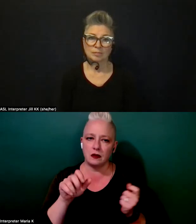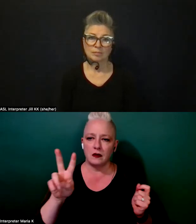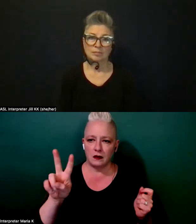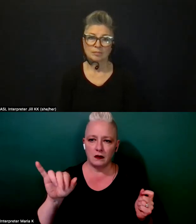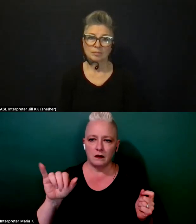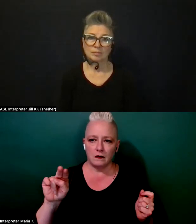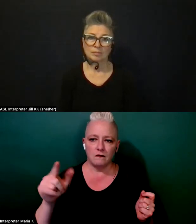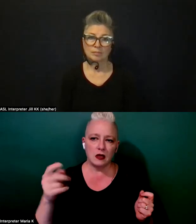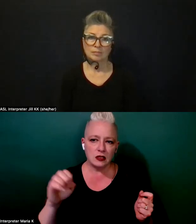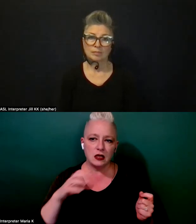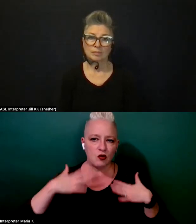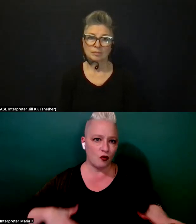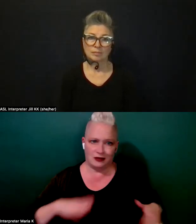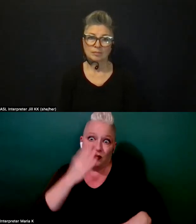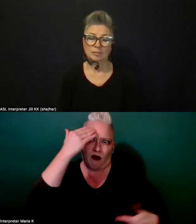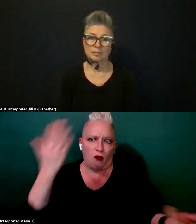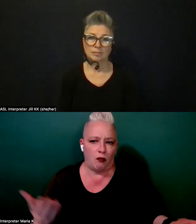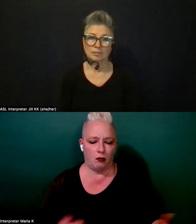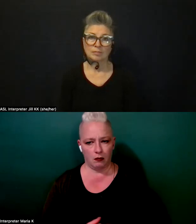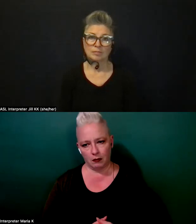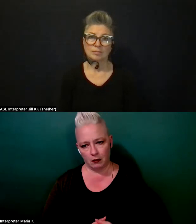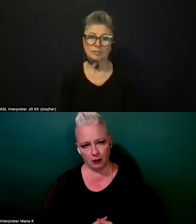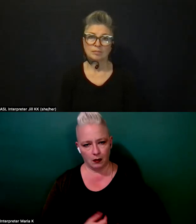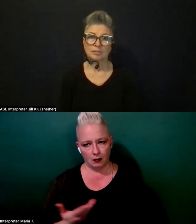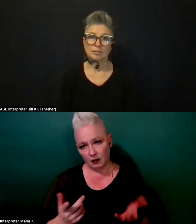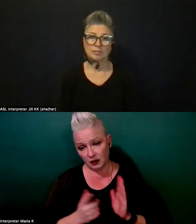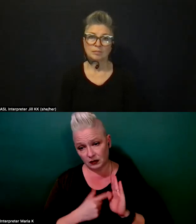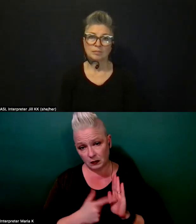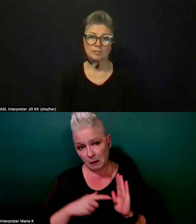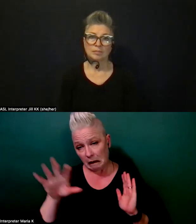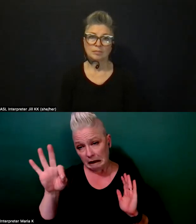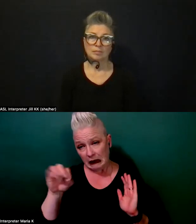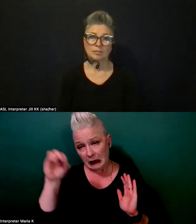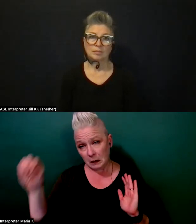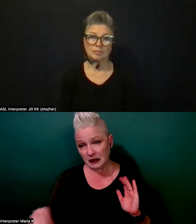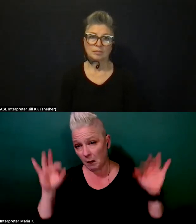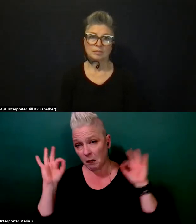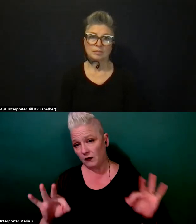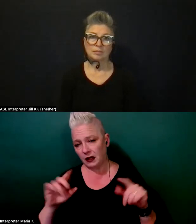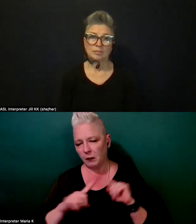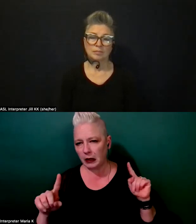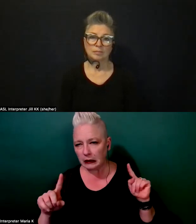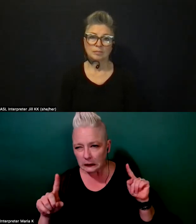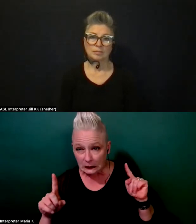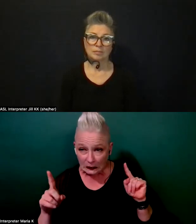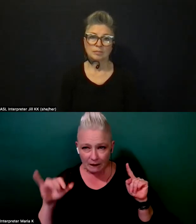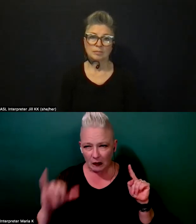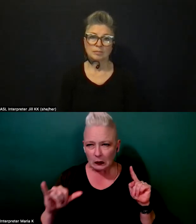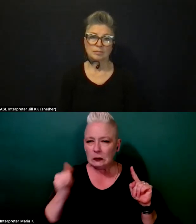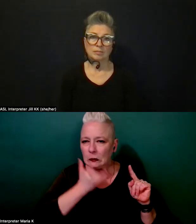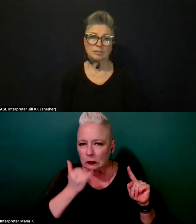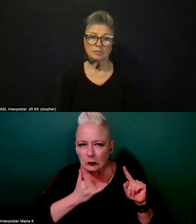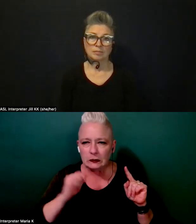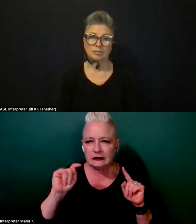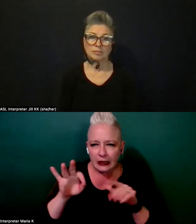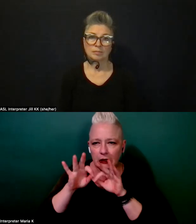they're, you never know. It's like they're like 90% beautiful, but it's just kind of like getting over those like little like stains that